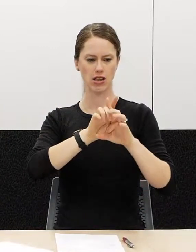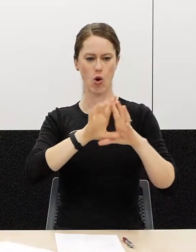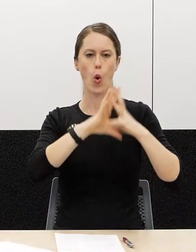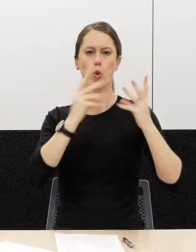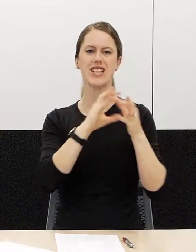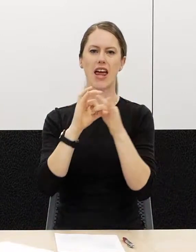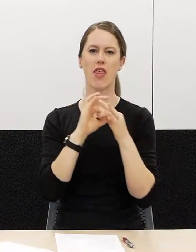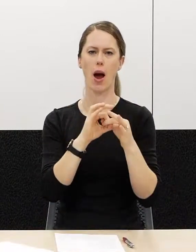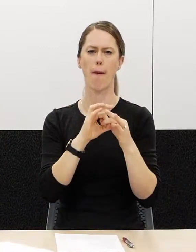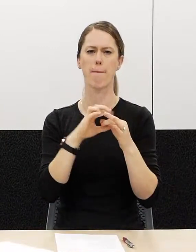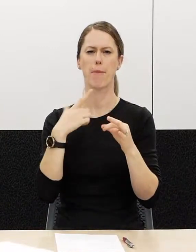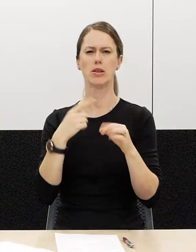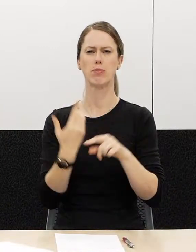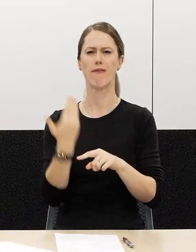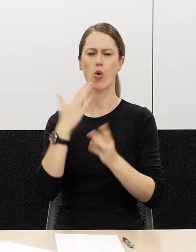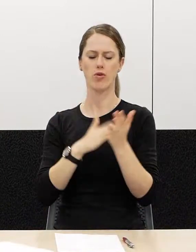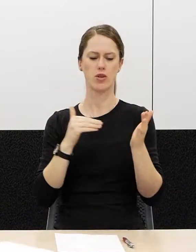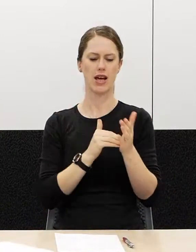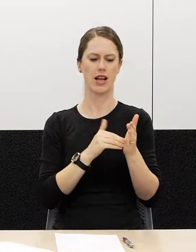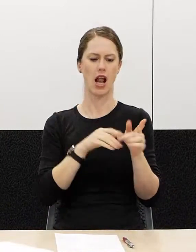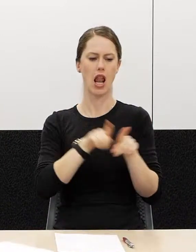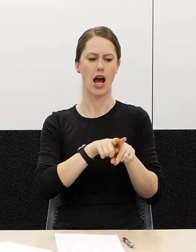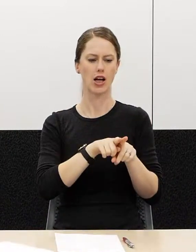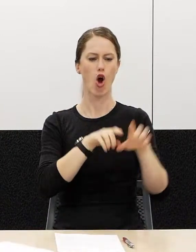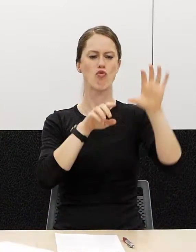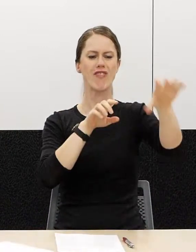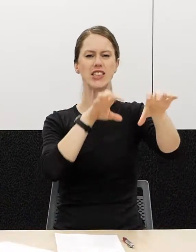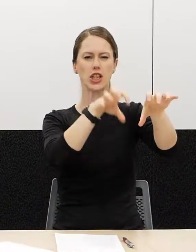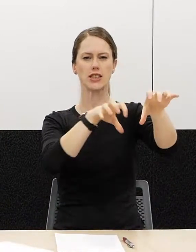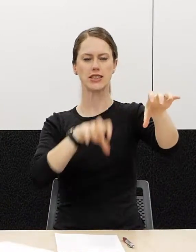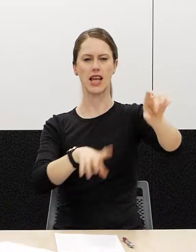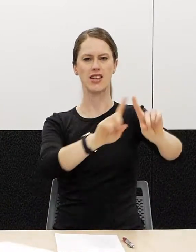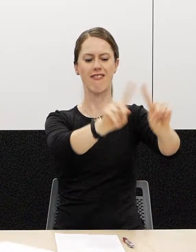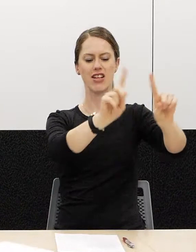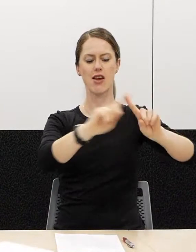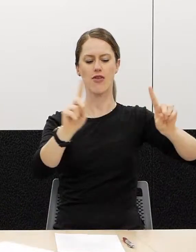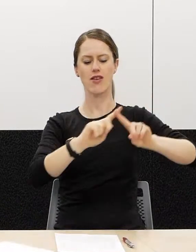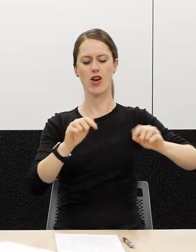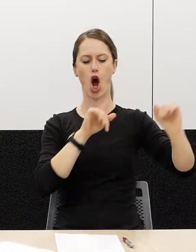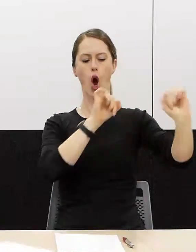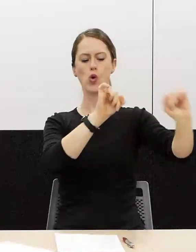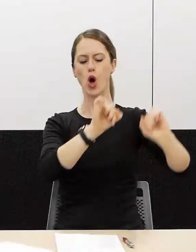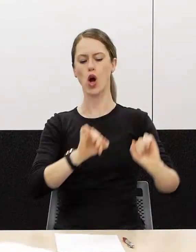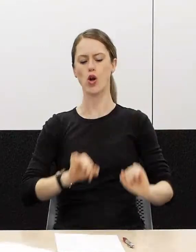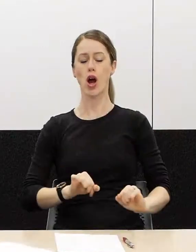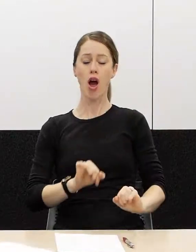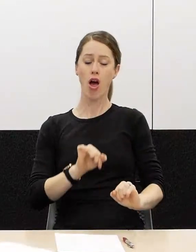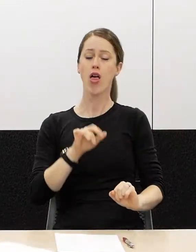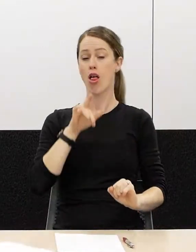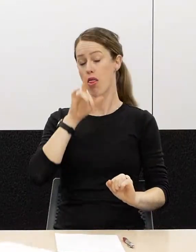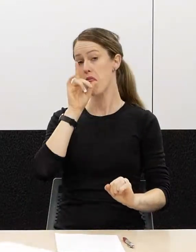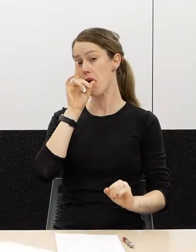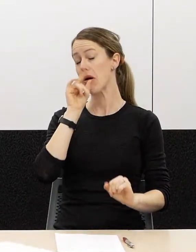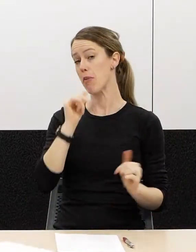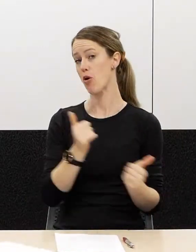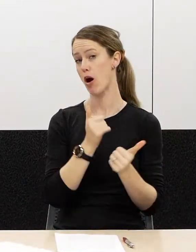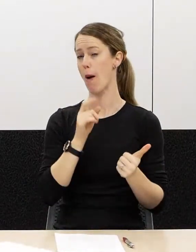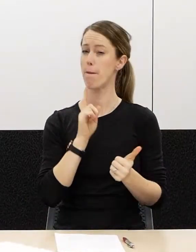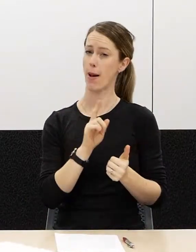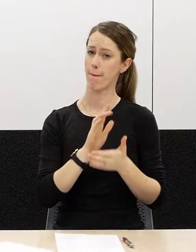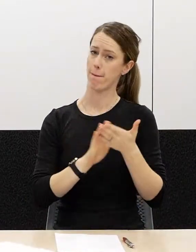we've tended to do in New Zealand is had quite a regional approach to dealing with cancer. That has some strengths, but it means